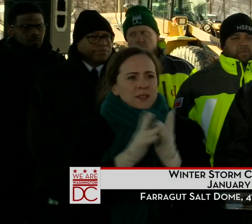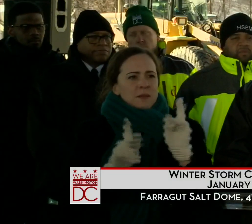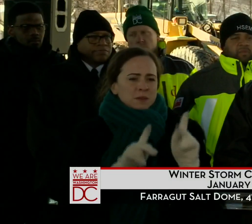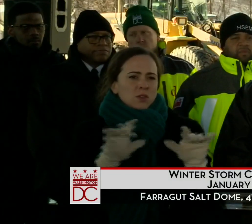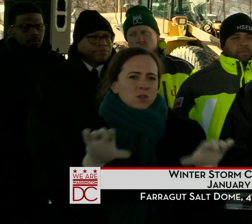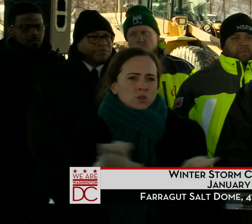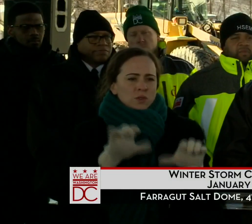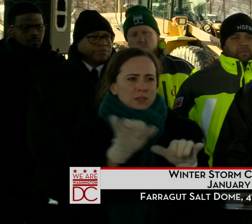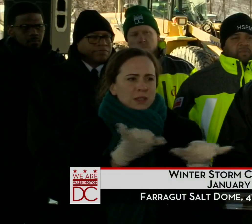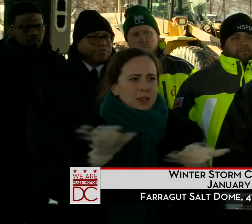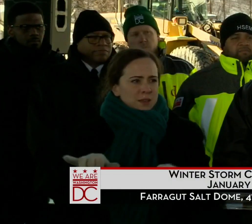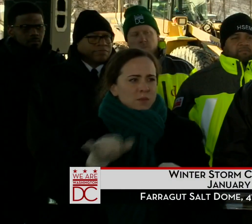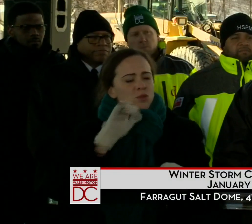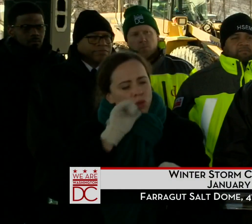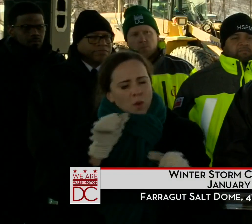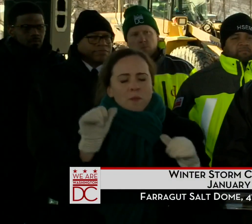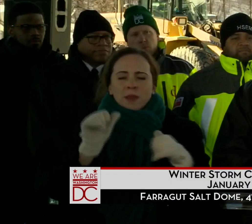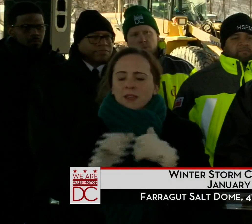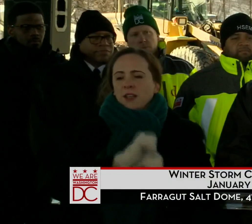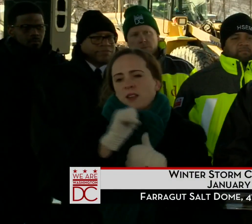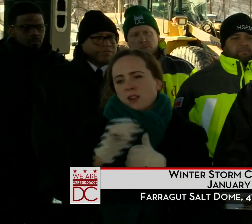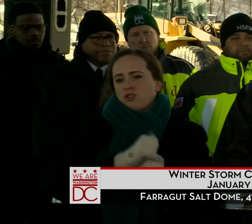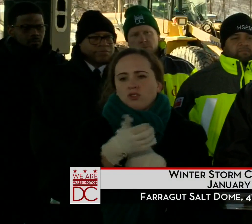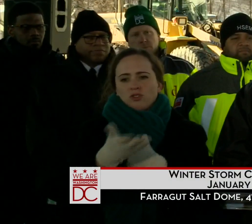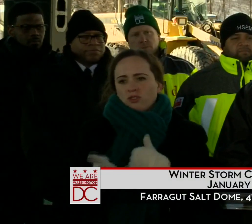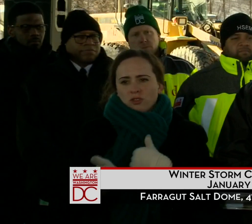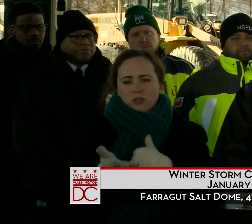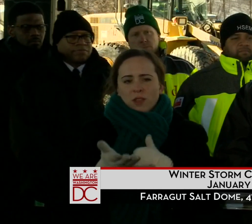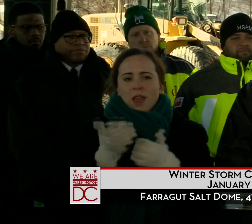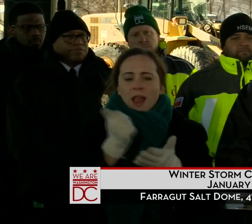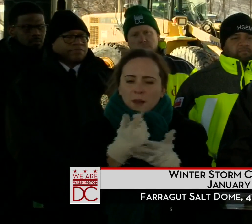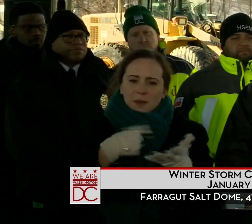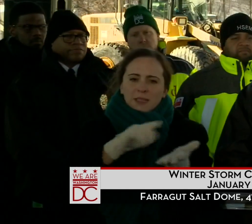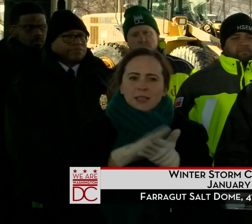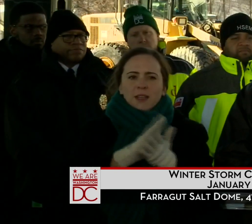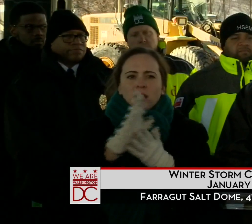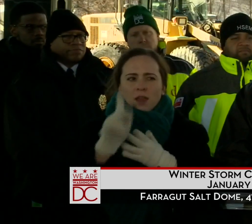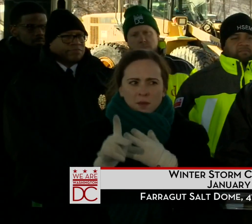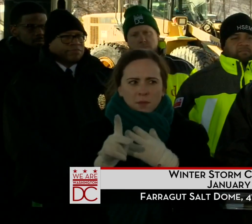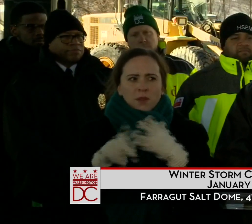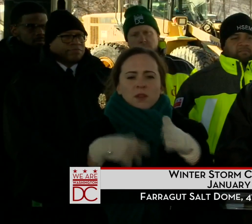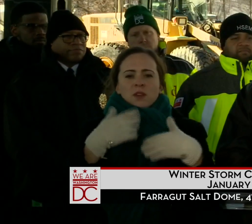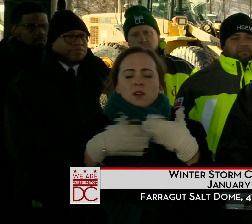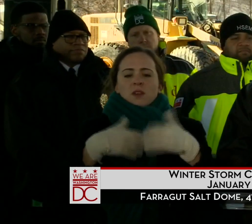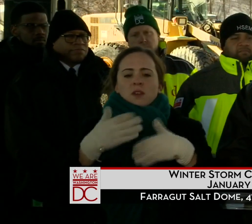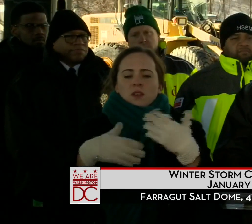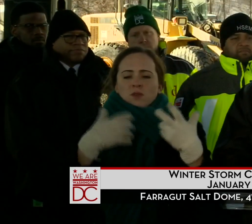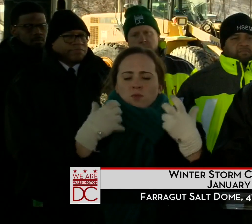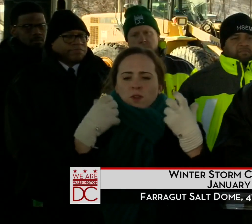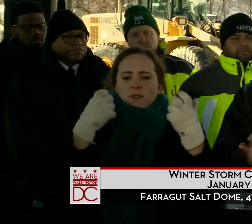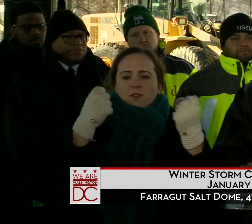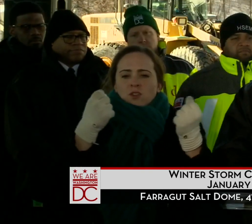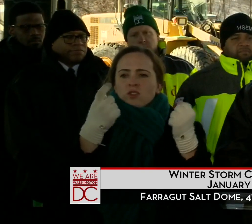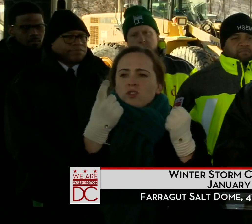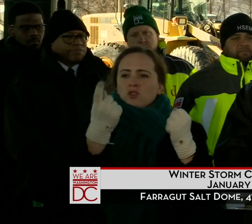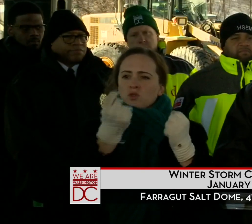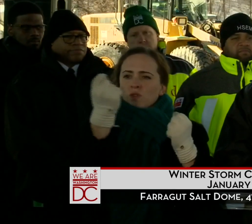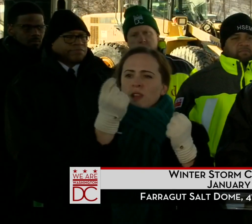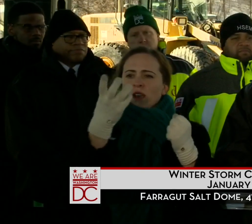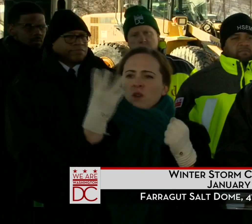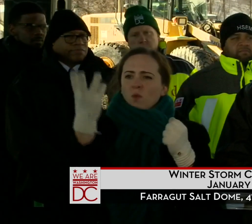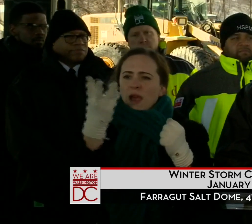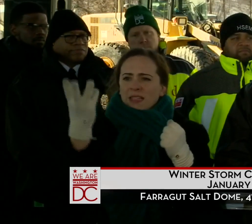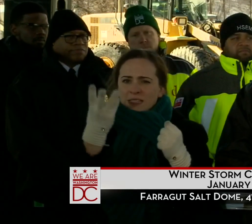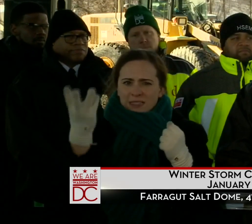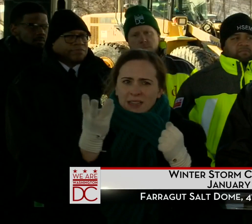thing. Don't put themselves in danger. Help us do the cleanup. Let us all get back to where we need to so that Tuesday, Wednesday, we're really